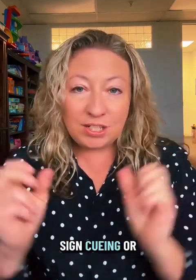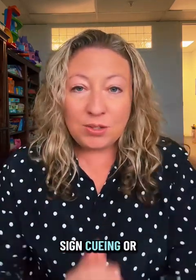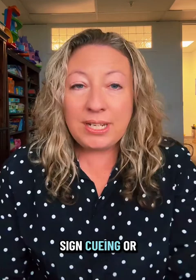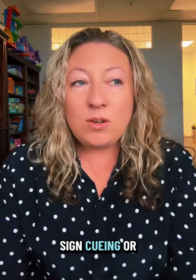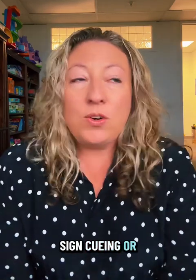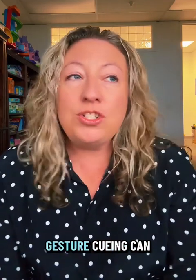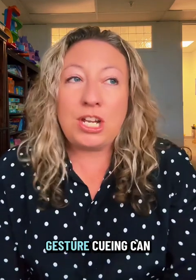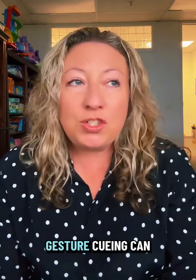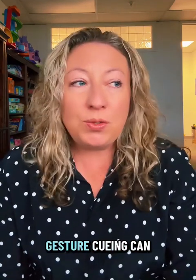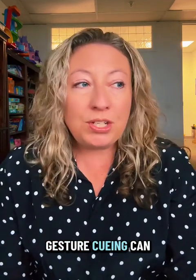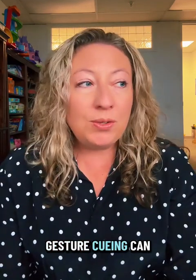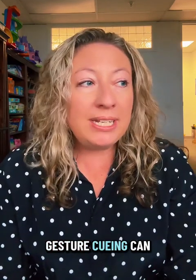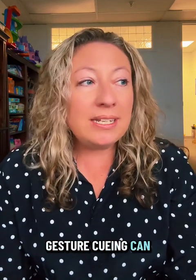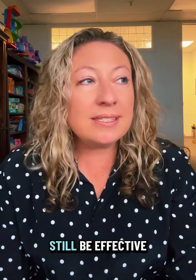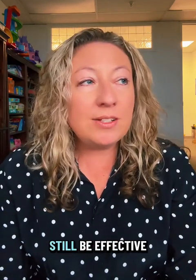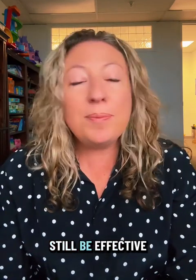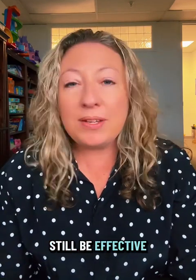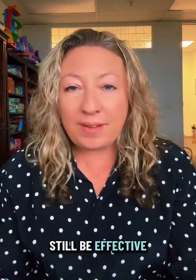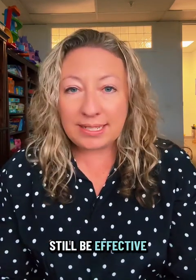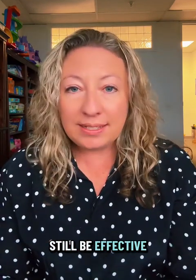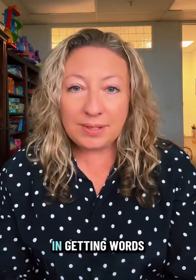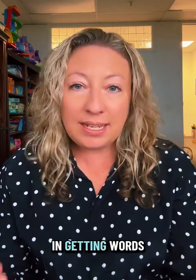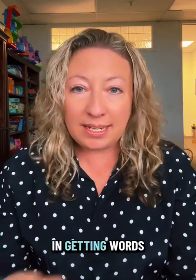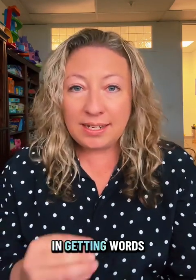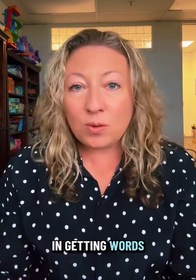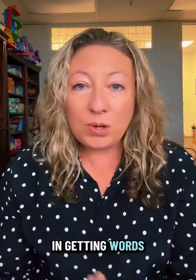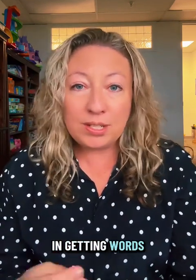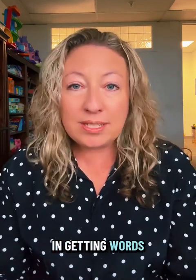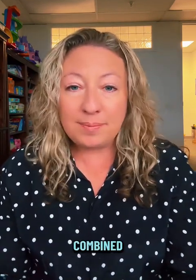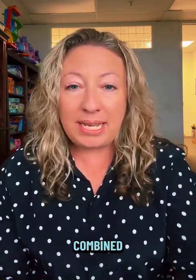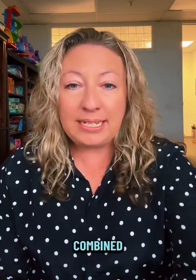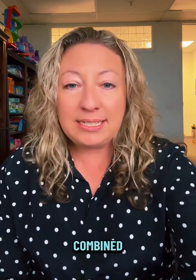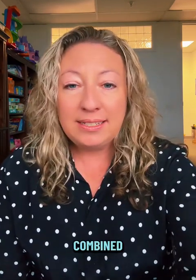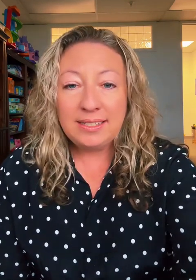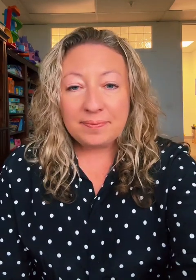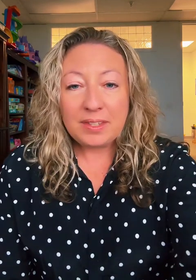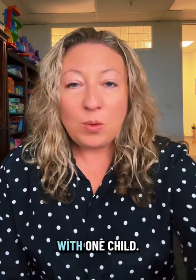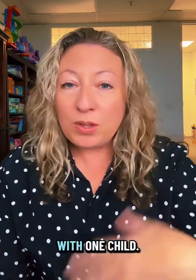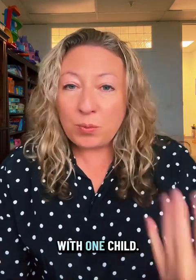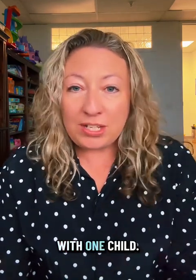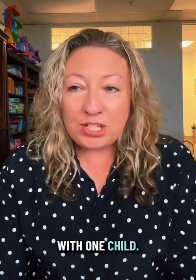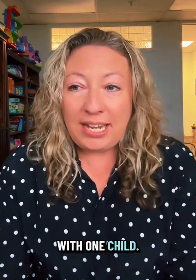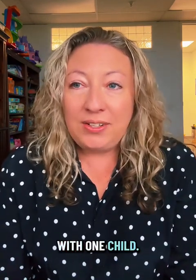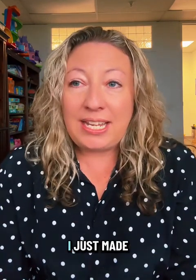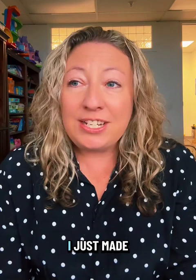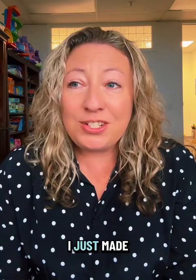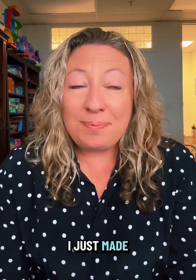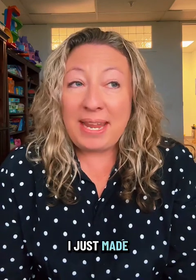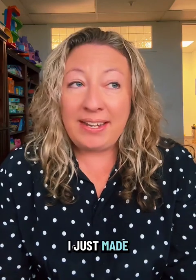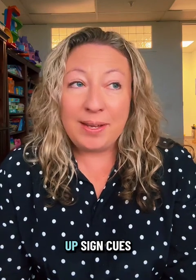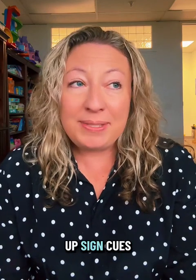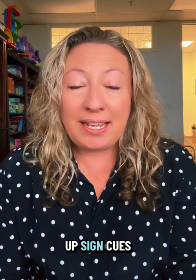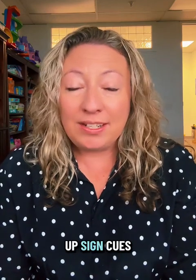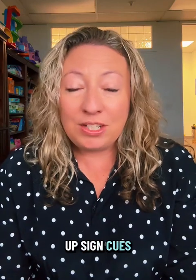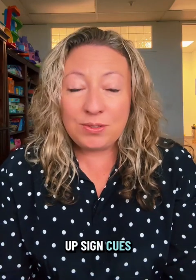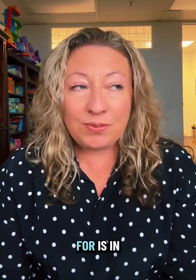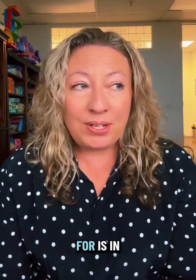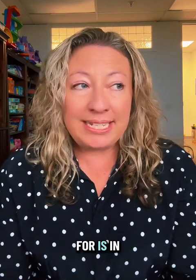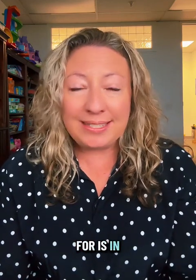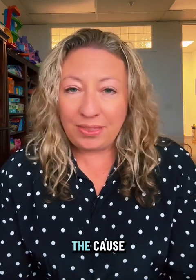cueing or gestural cueing can still be effective in getting words combined. With one child, I just made up sign cues for is and the,